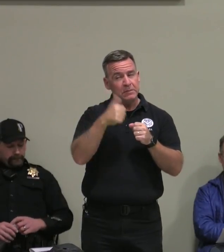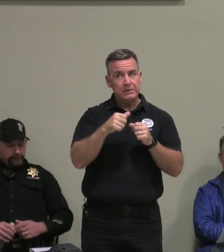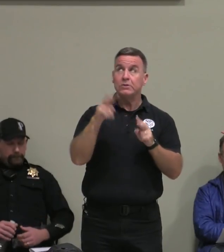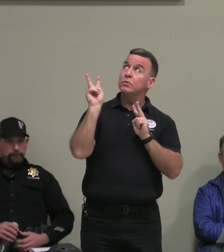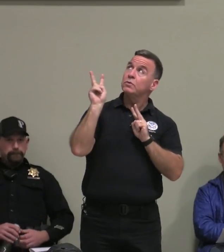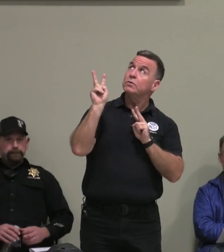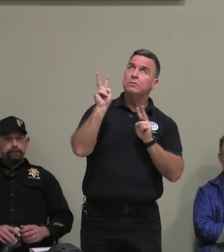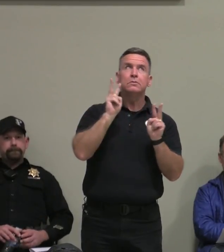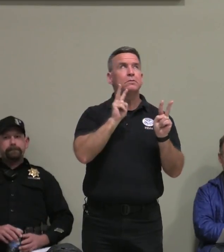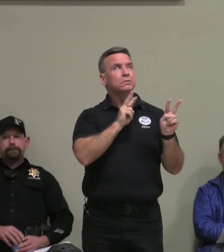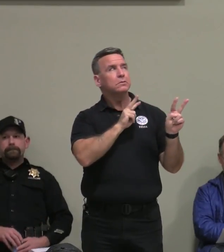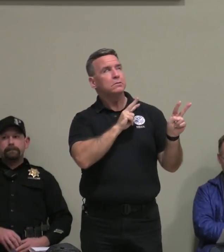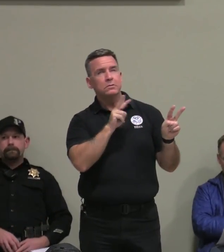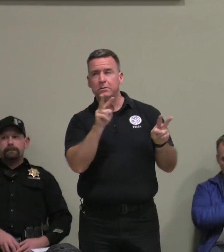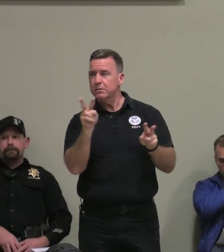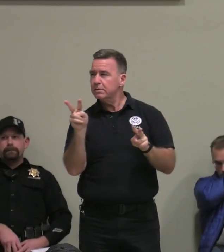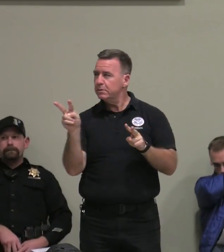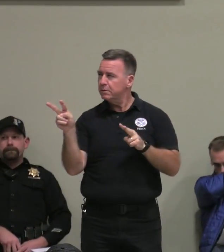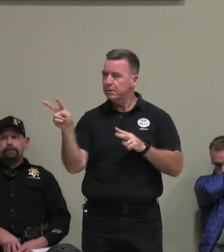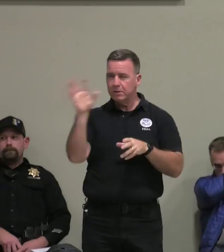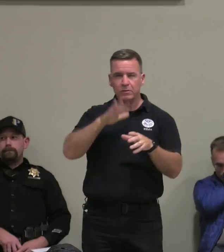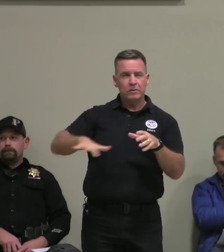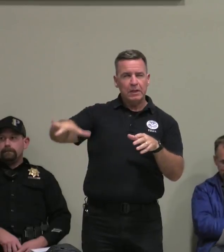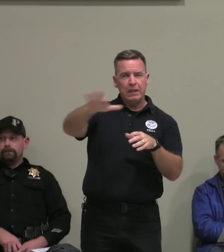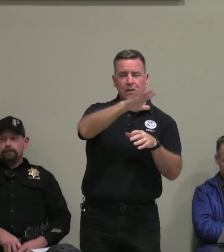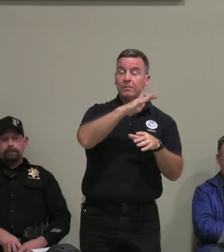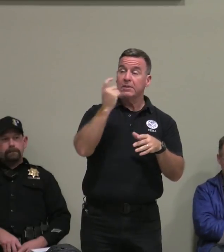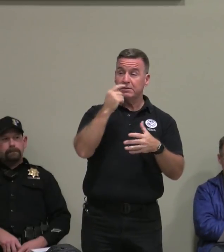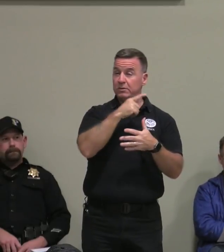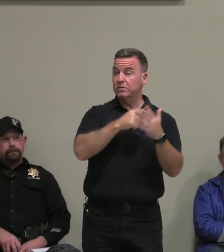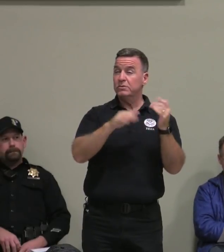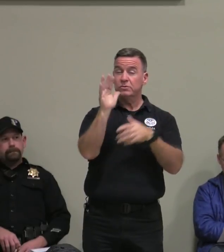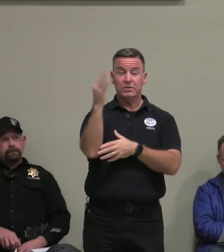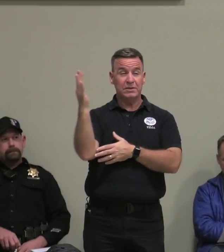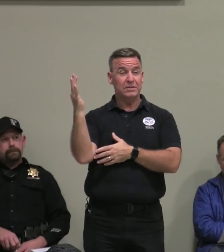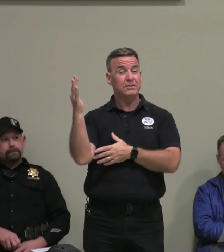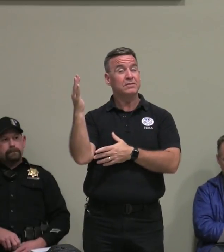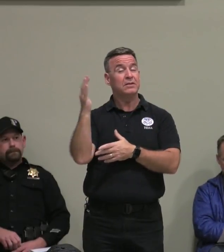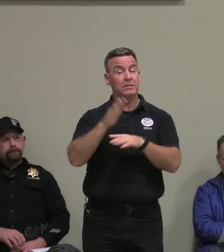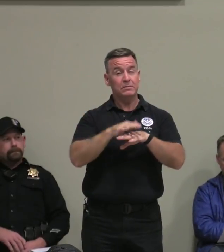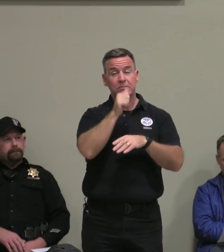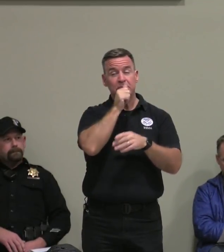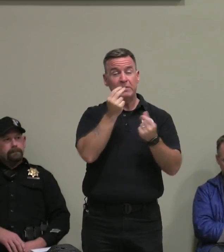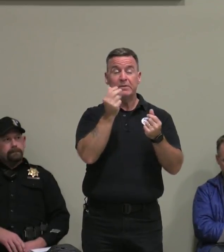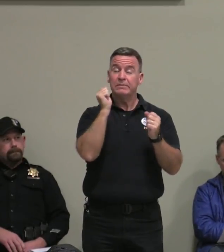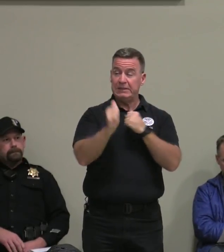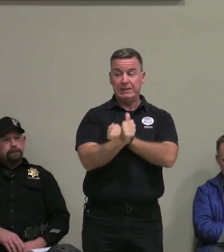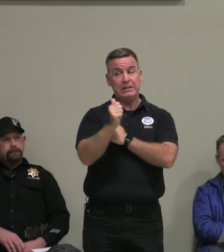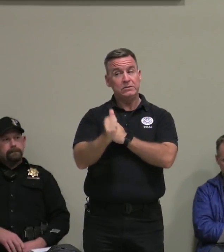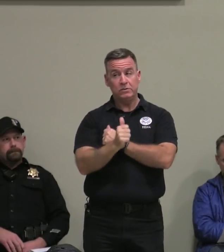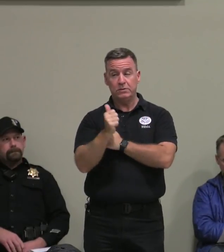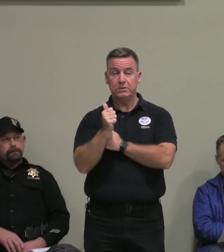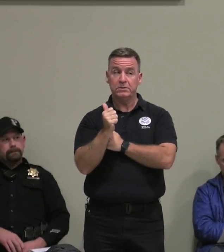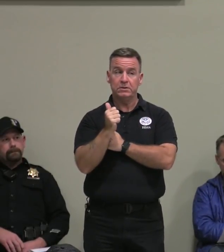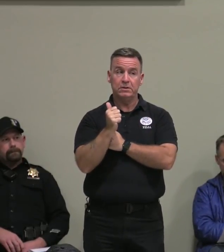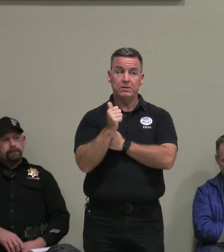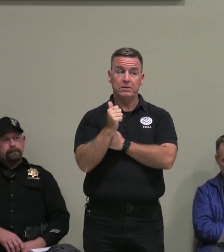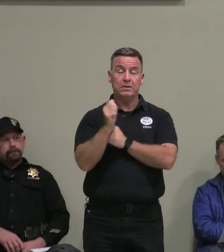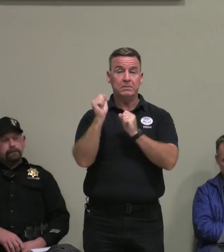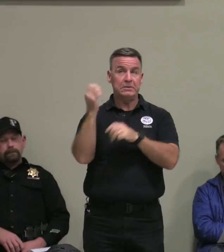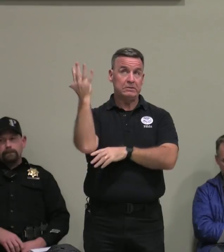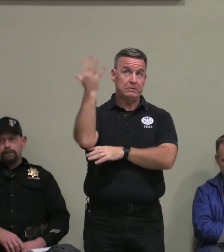look up, to look around and be aware of your surroundings because those trees on private properties can be dangerous and limbs coming down.